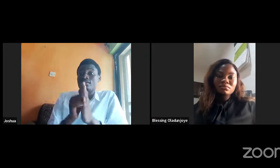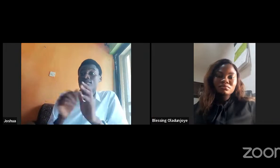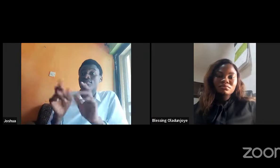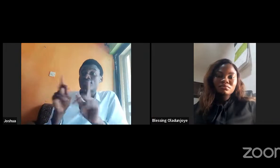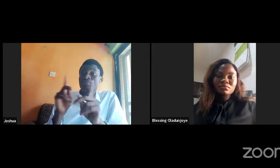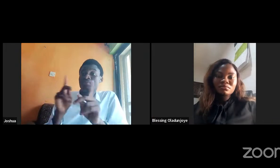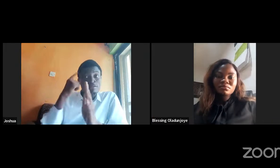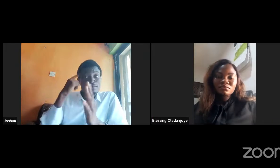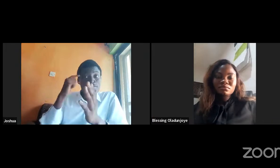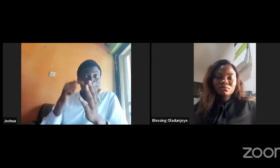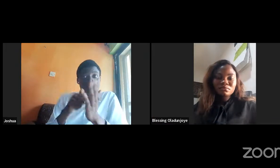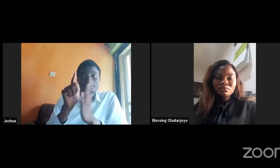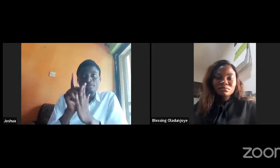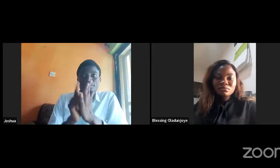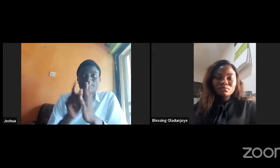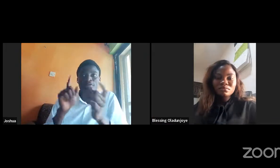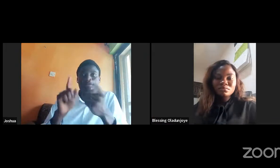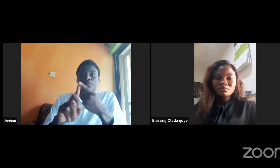All right, thank you.